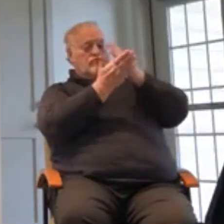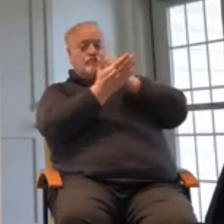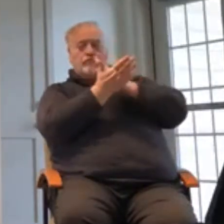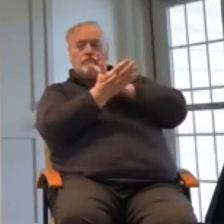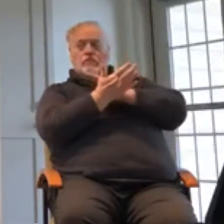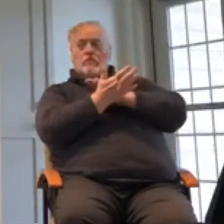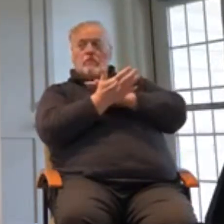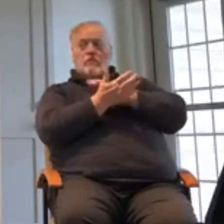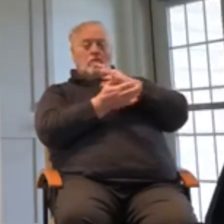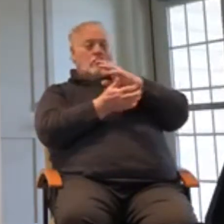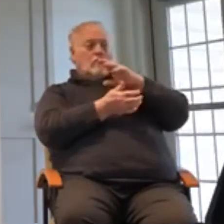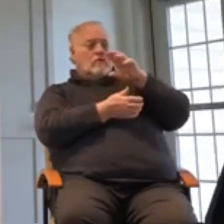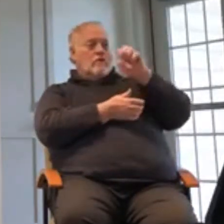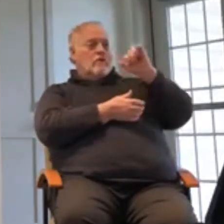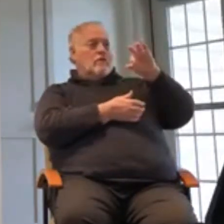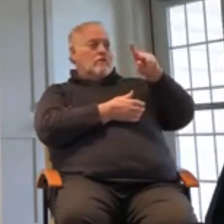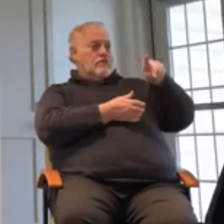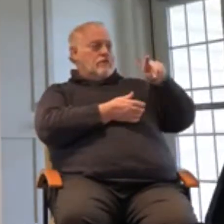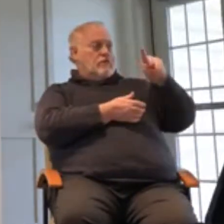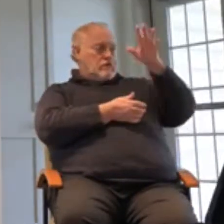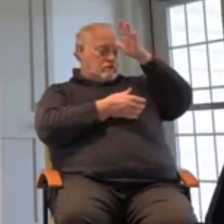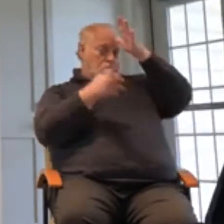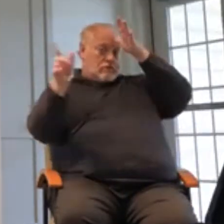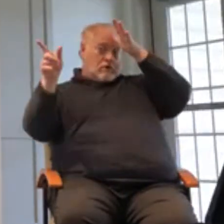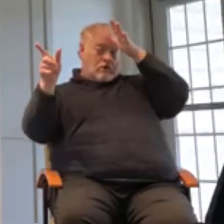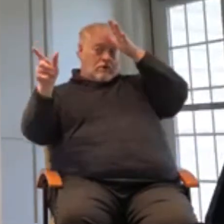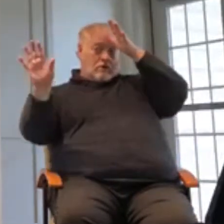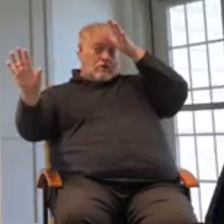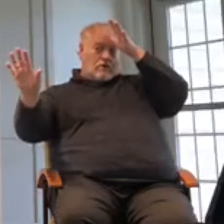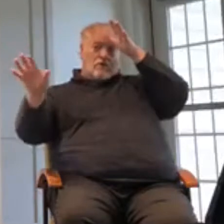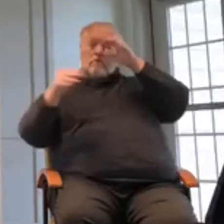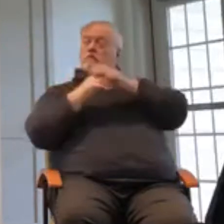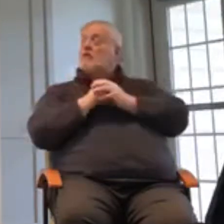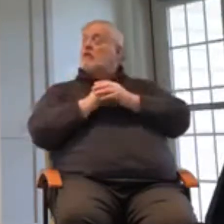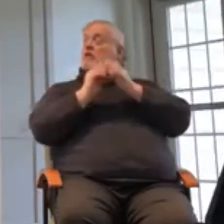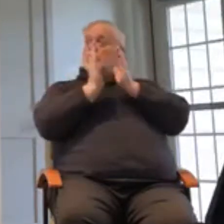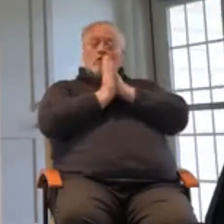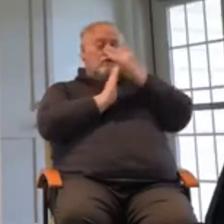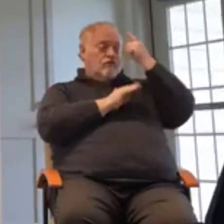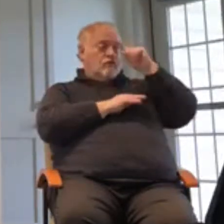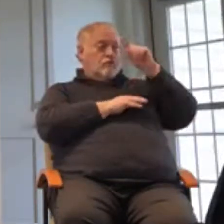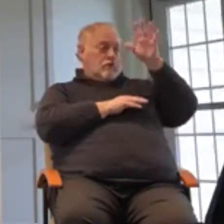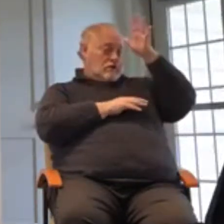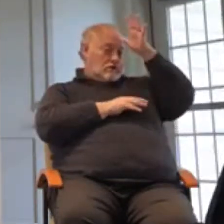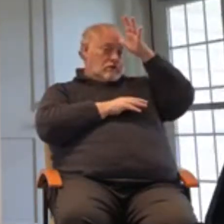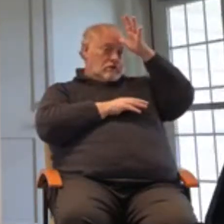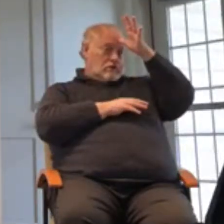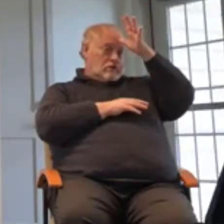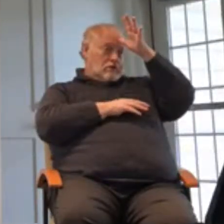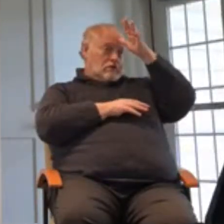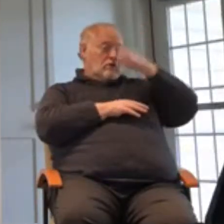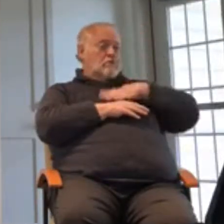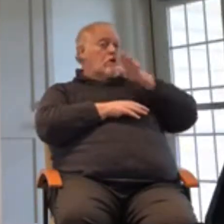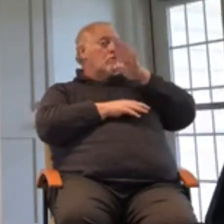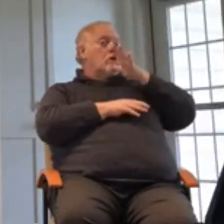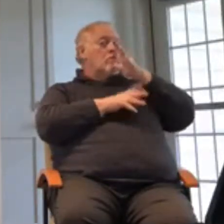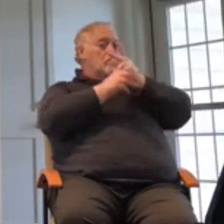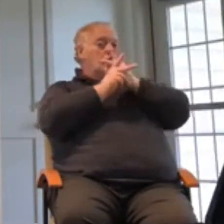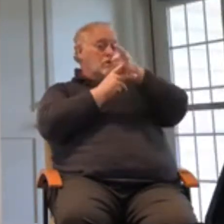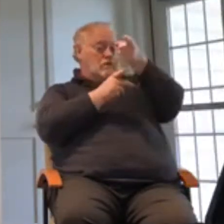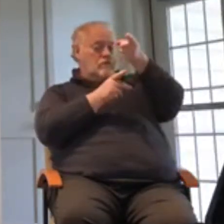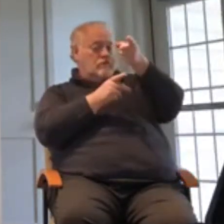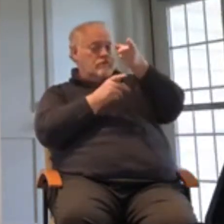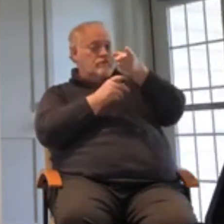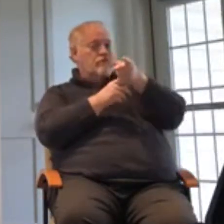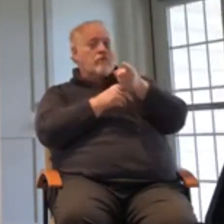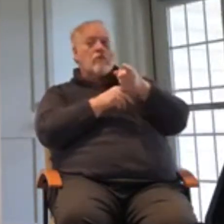that verse again, Ms. Babs? 1 Peter 5:7. Praying for my stepdad, Henry, my mom who takes care of him. Praying for